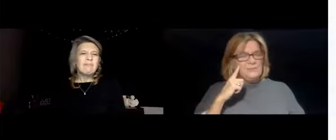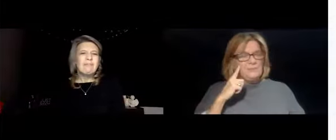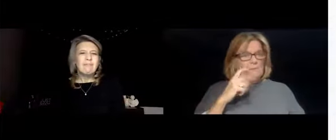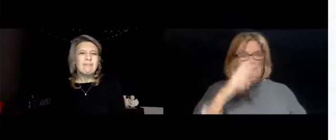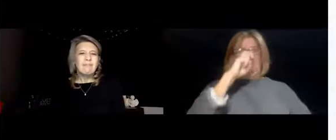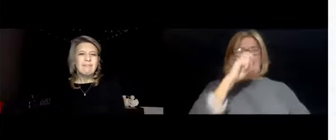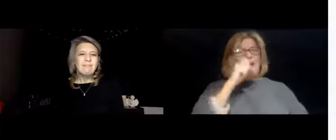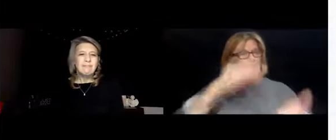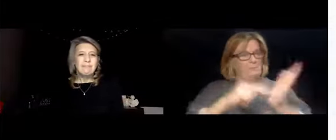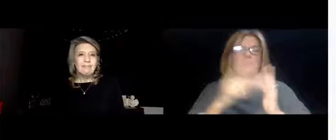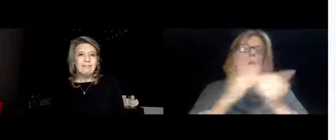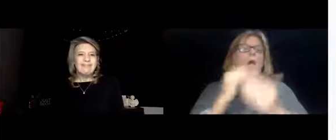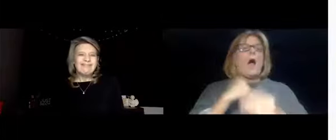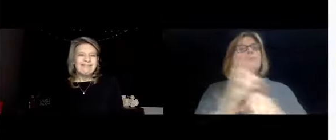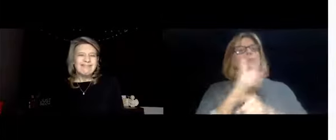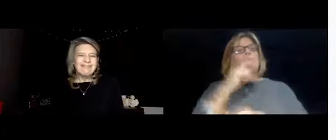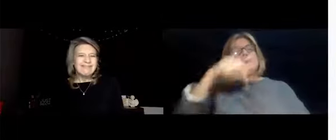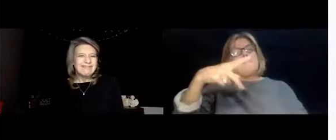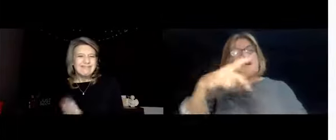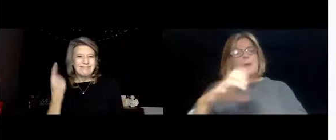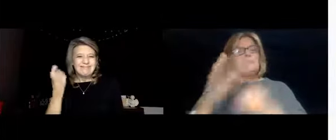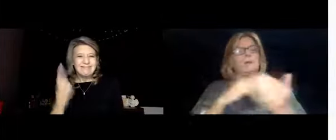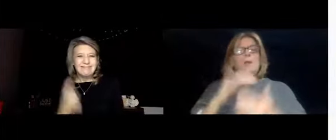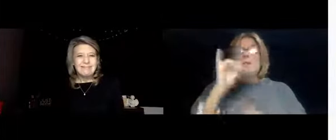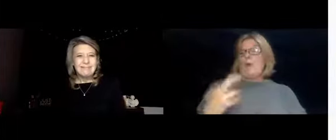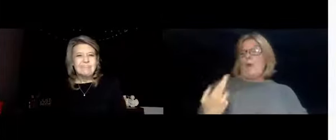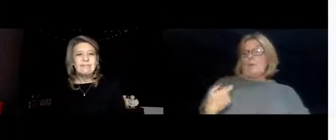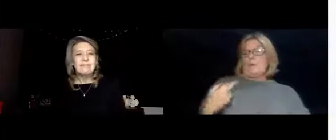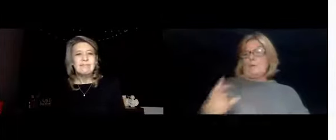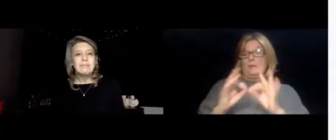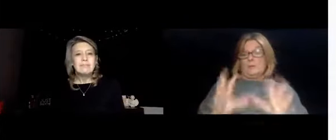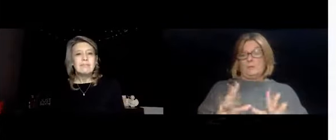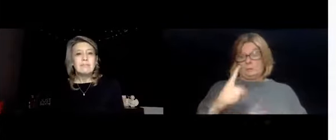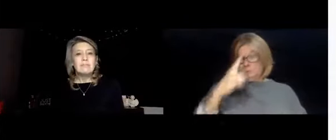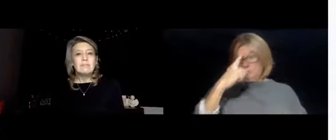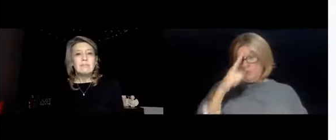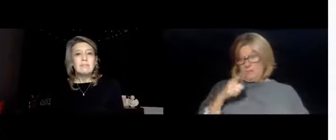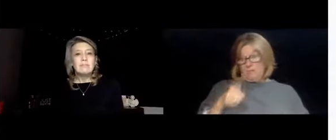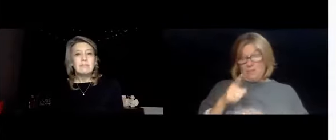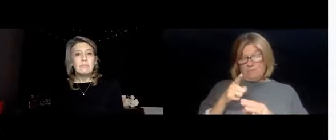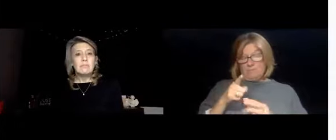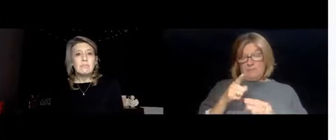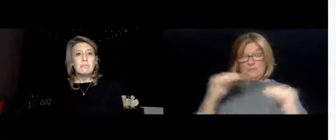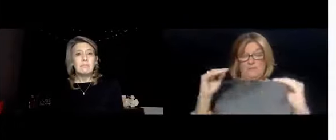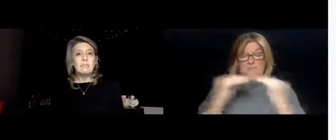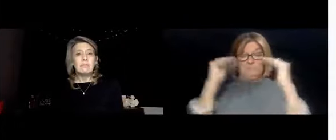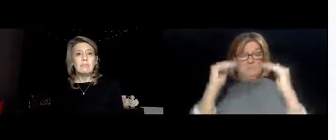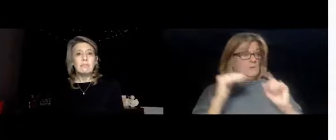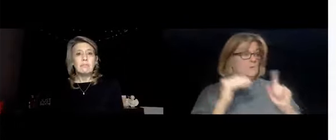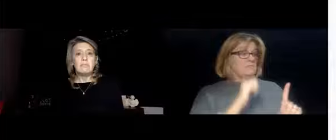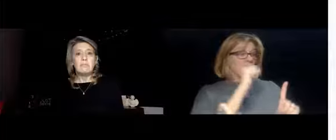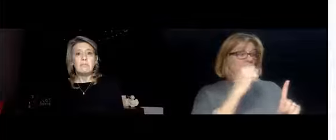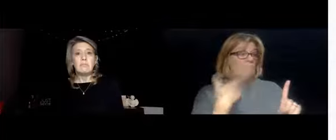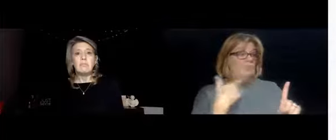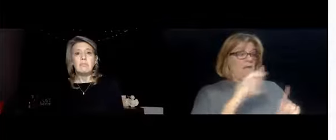or religion. It sounds so rigid. I don't mean to make it sound religious, but for this podcast purposes, we'll use that.